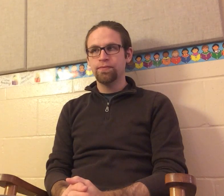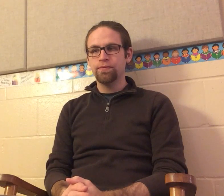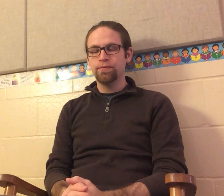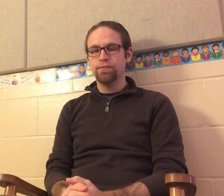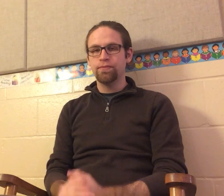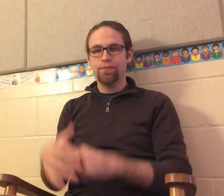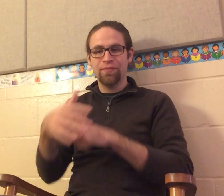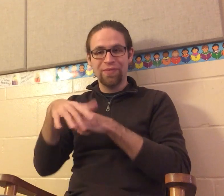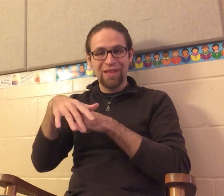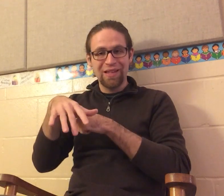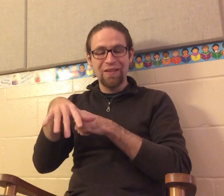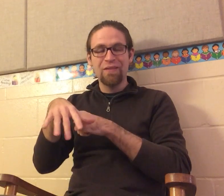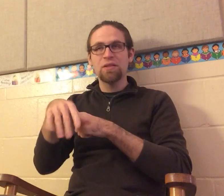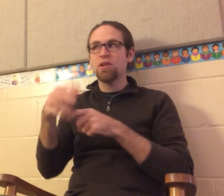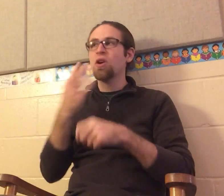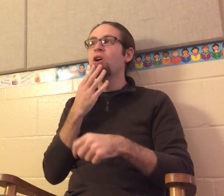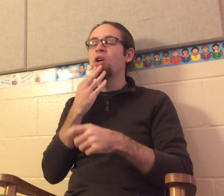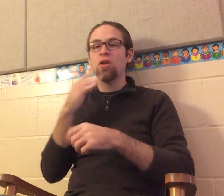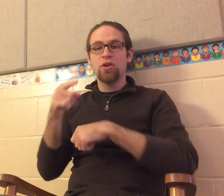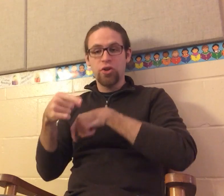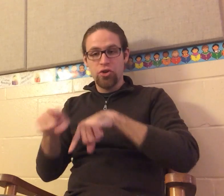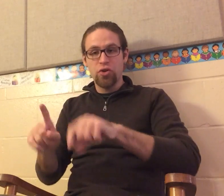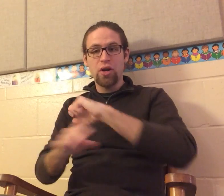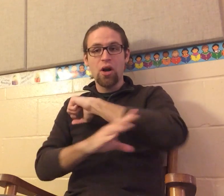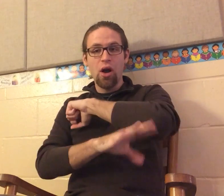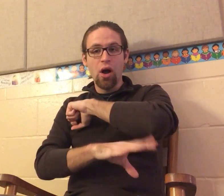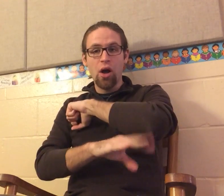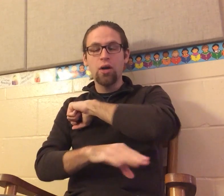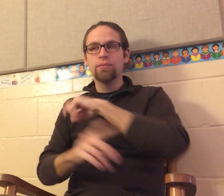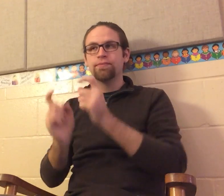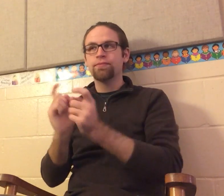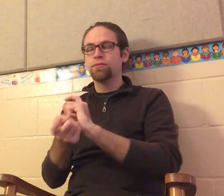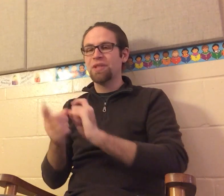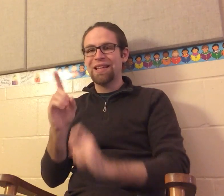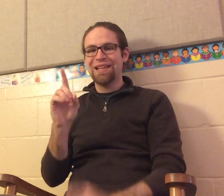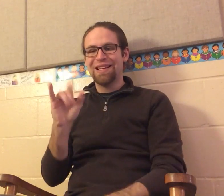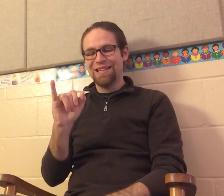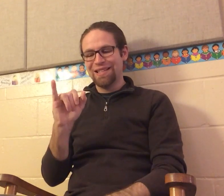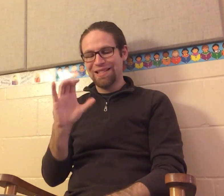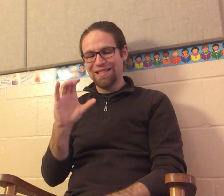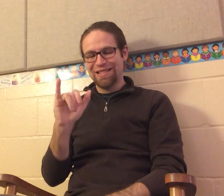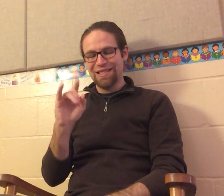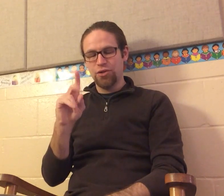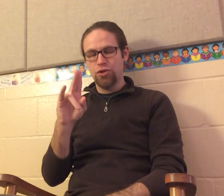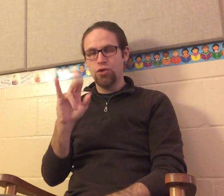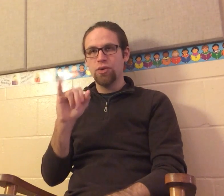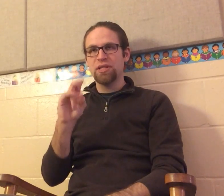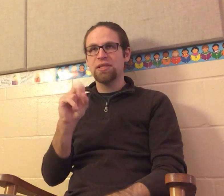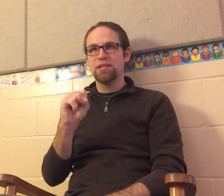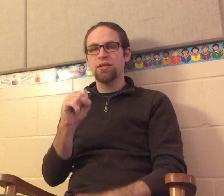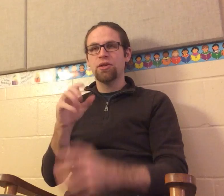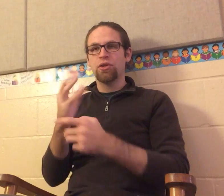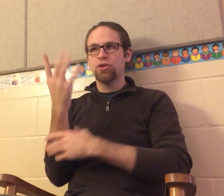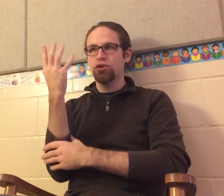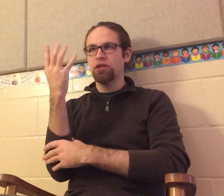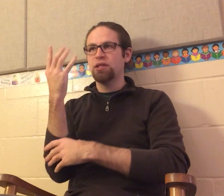Leaves change color in autumn because deciduous trees receive less sunshine when they need to produce food, and photosynthesis stops.